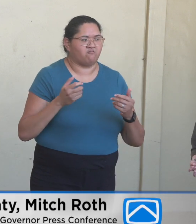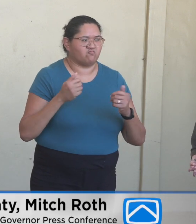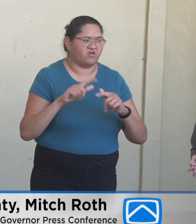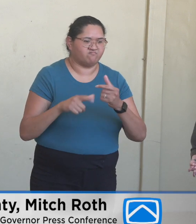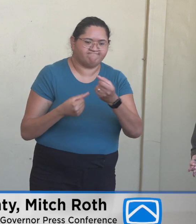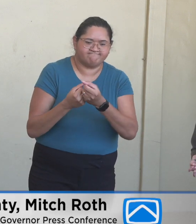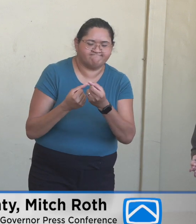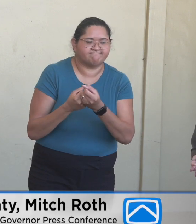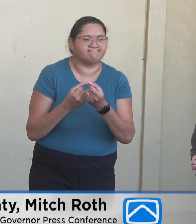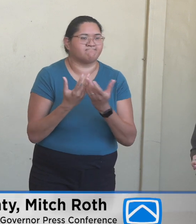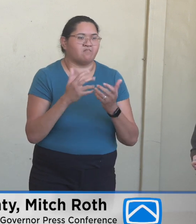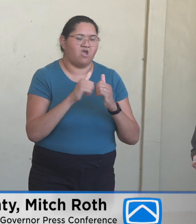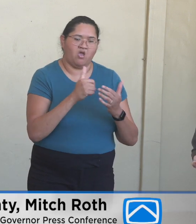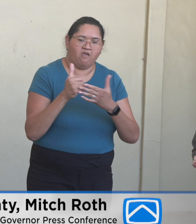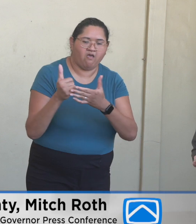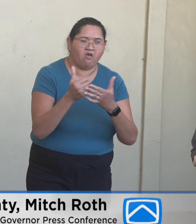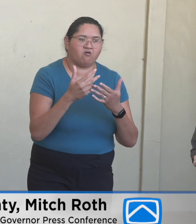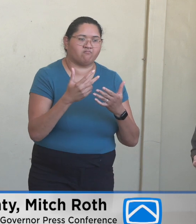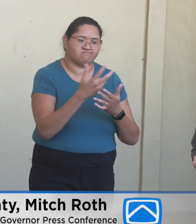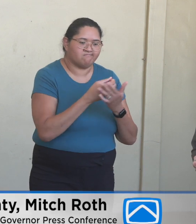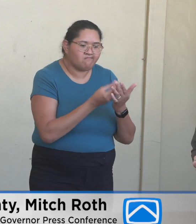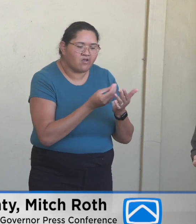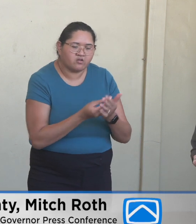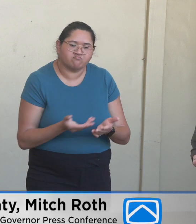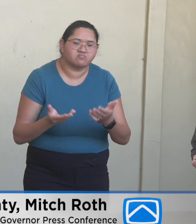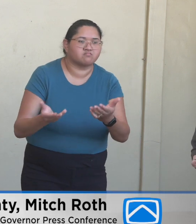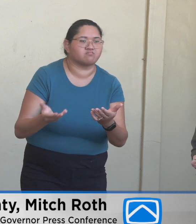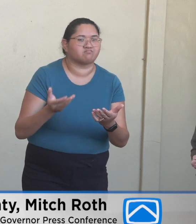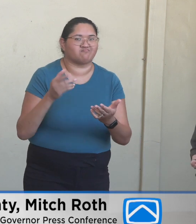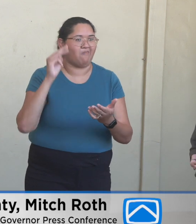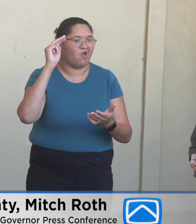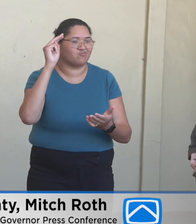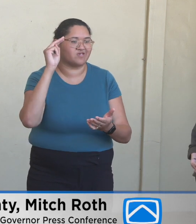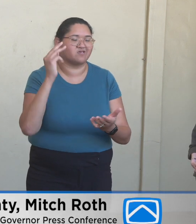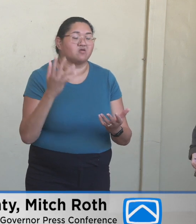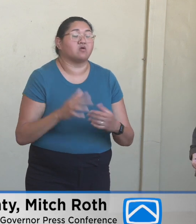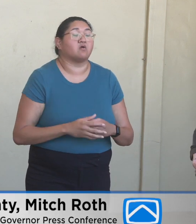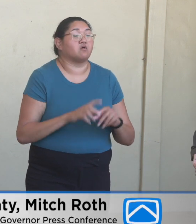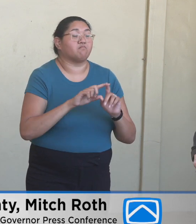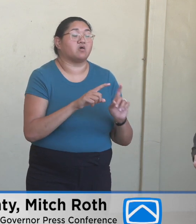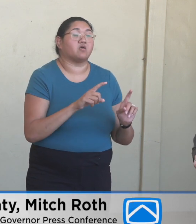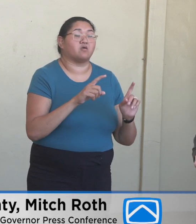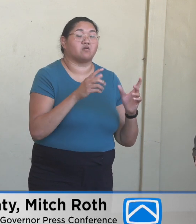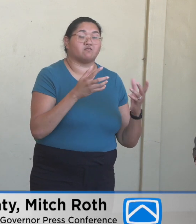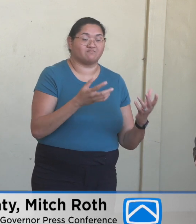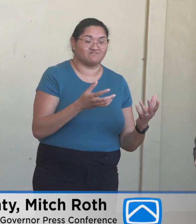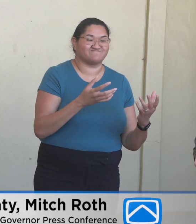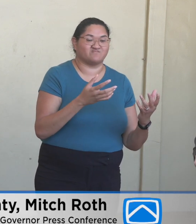support, how they can help fund Maui. As far as